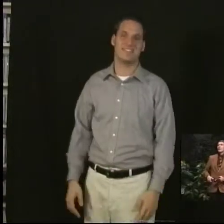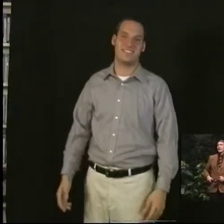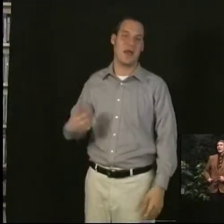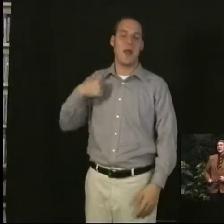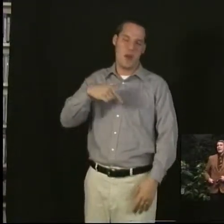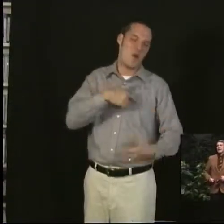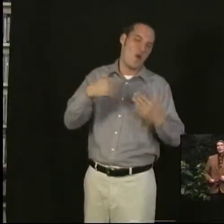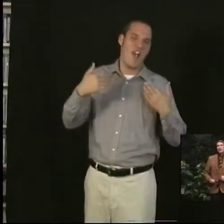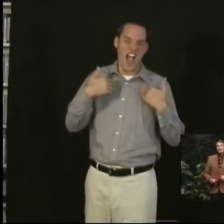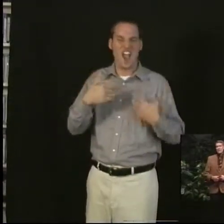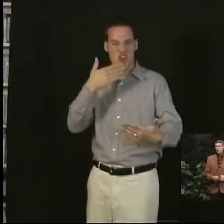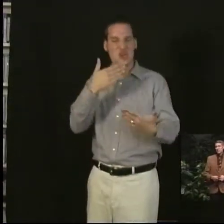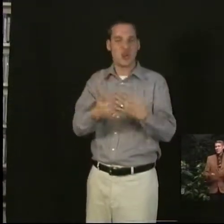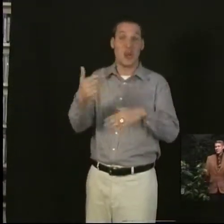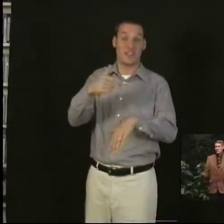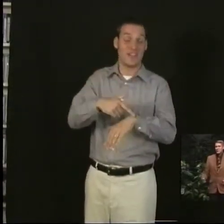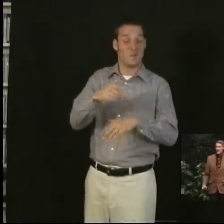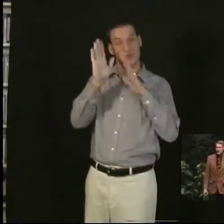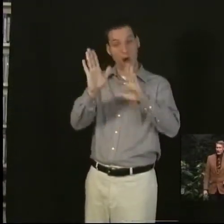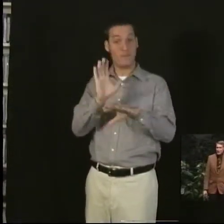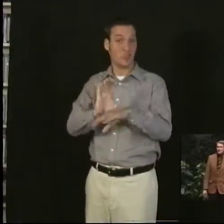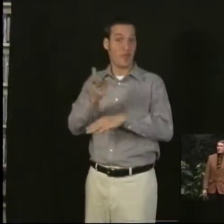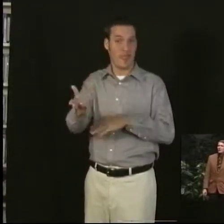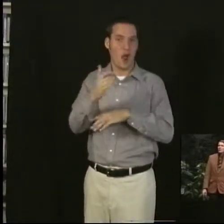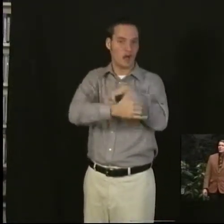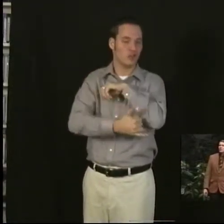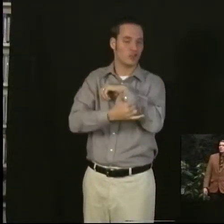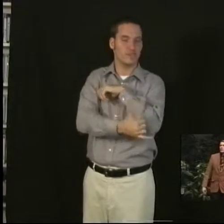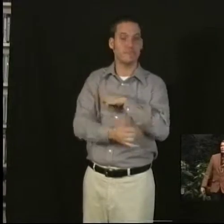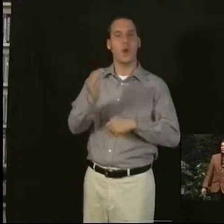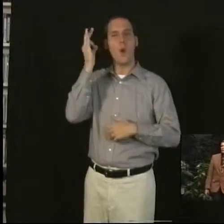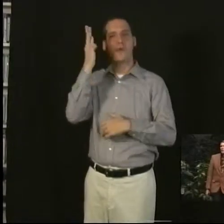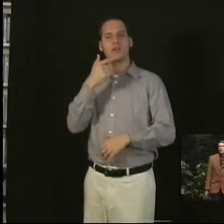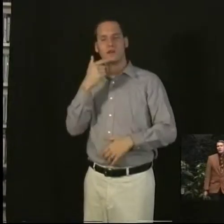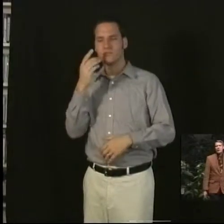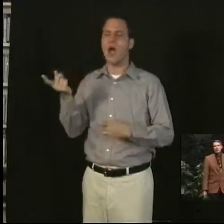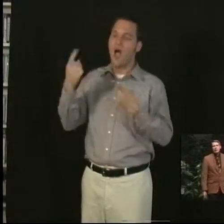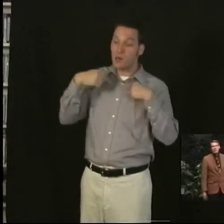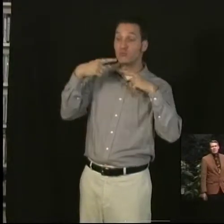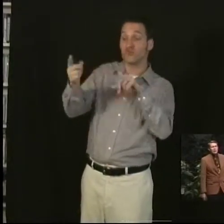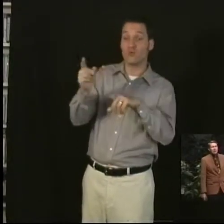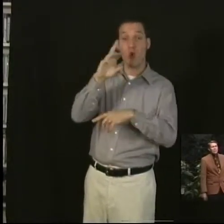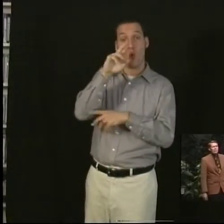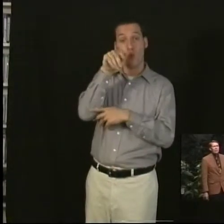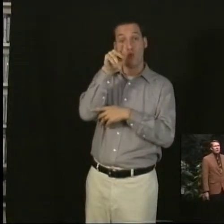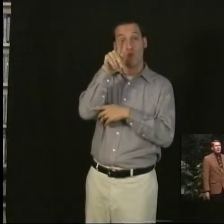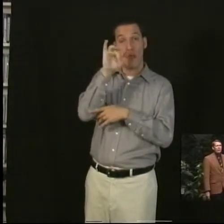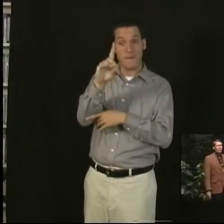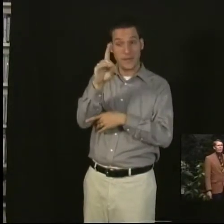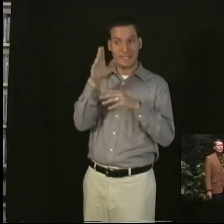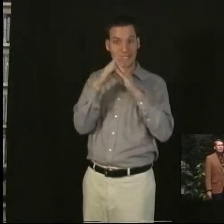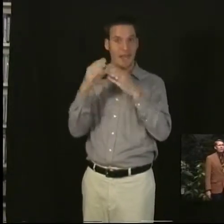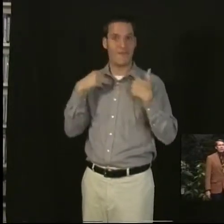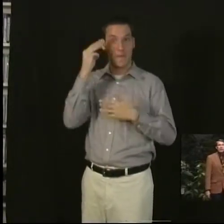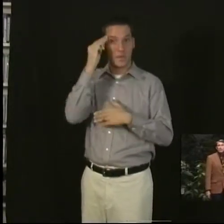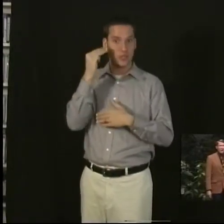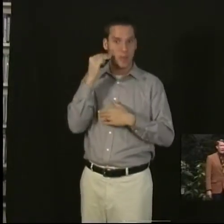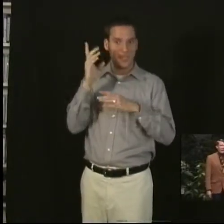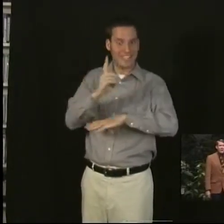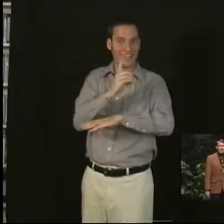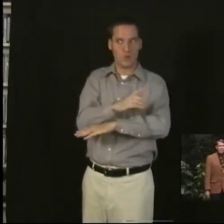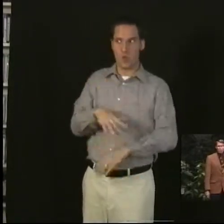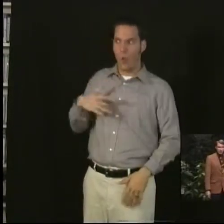But we had a great time. It was a wonderful little church out there in the country. The preacher said, "Hey, Brother Hovind, let's go down to Rapid City. They've got a museum with dinosaurs." I said,